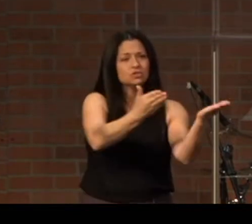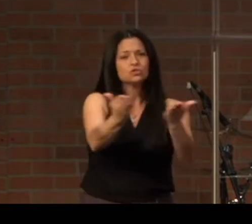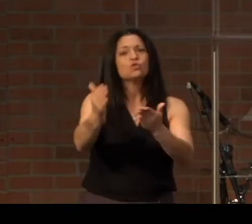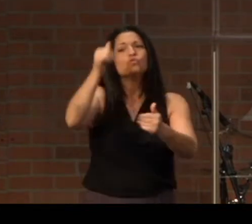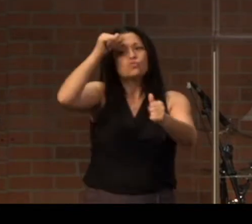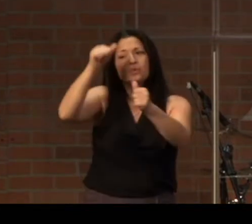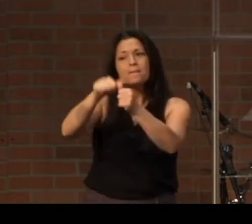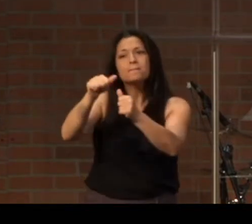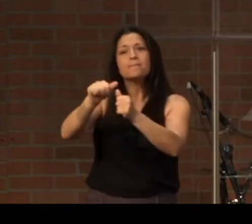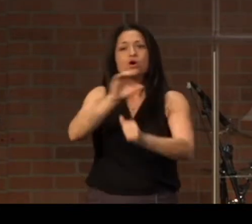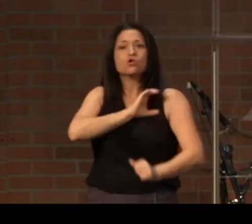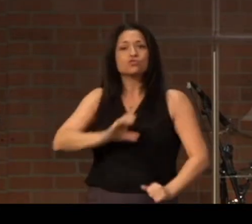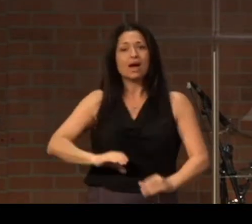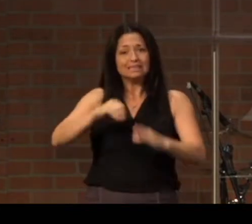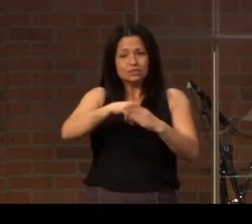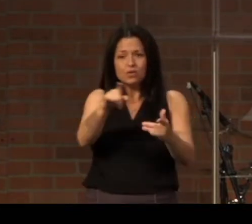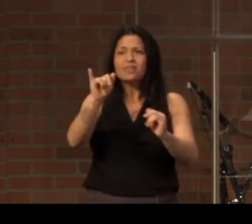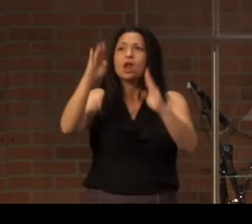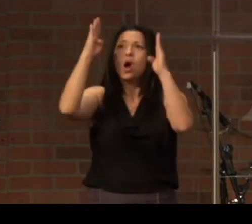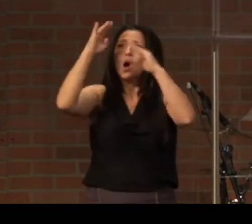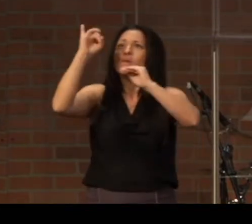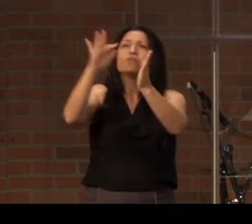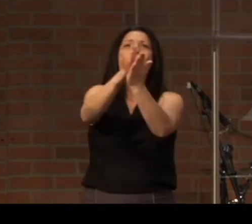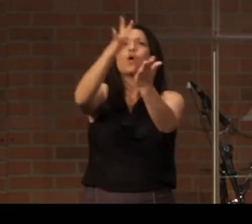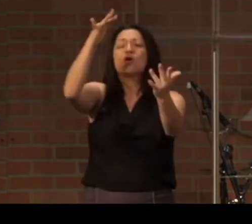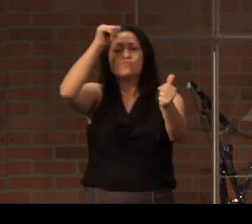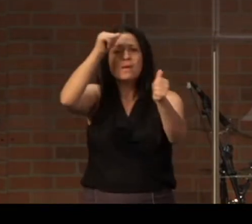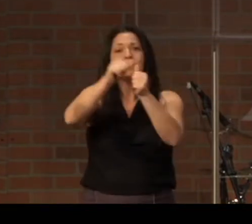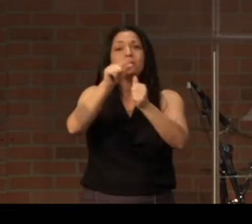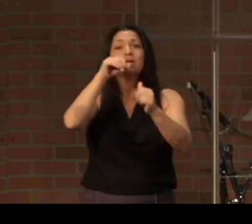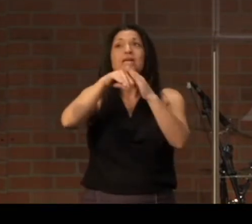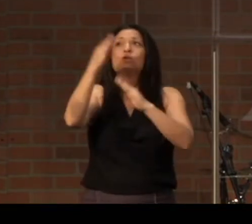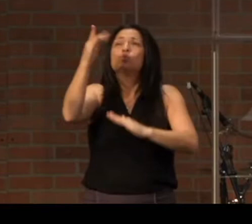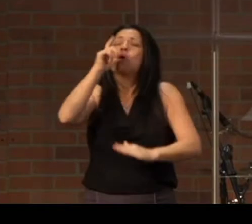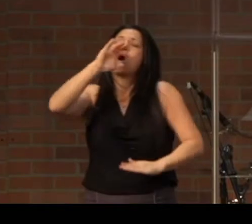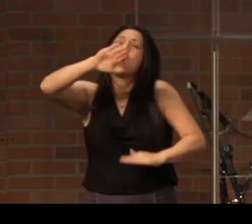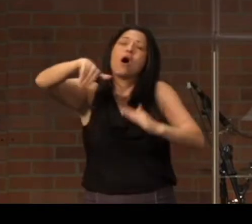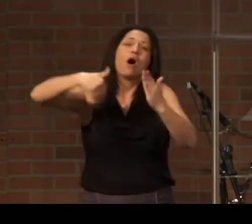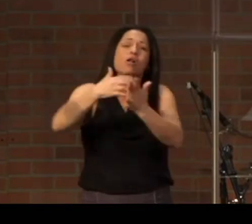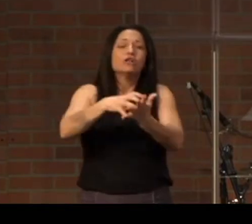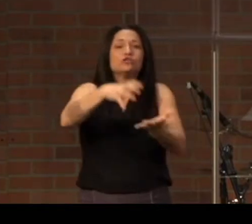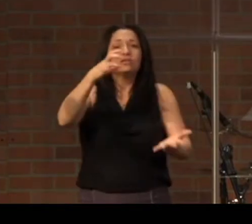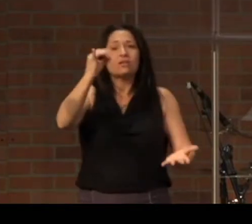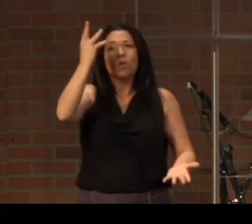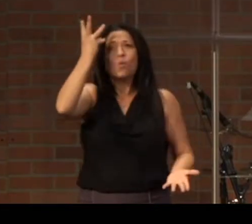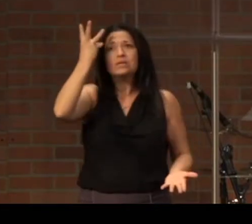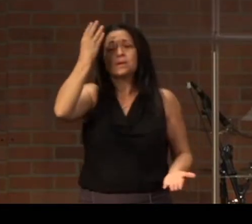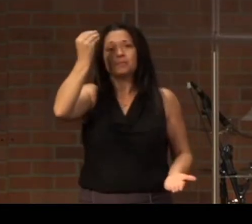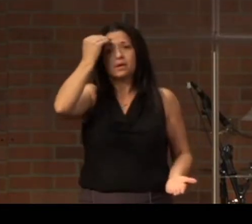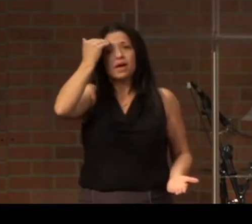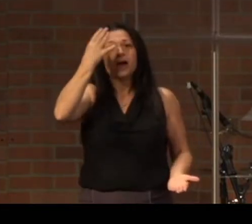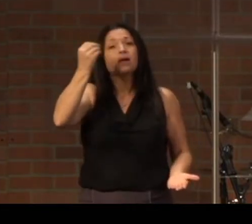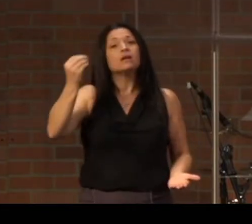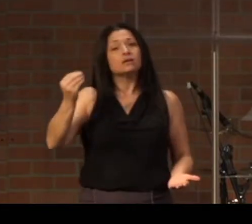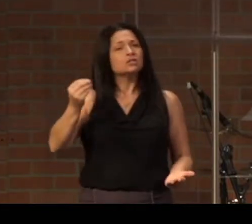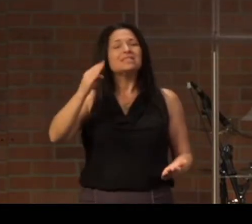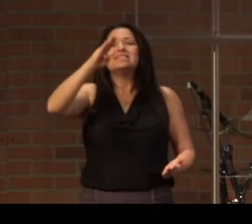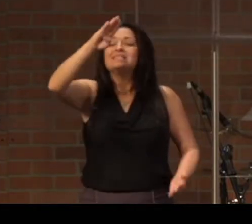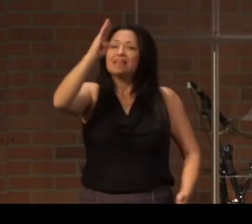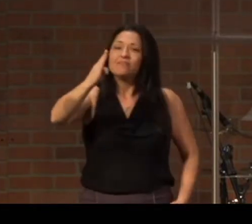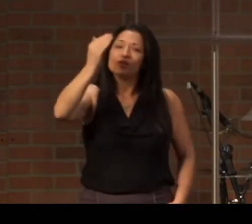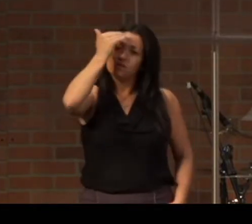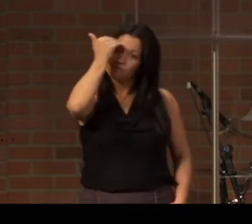remember Christ in you, the hope of glory. Remember in whom are hidden all the treasures of wisdom and knowledge. Never forget Jesus.